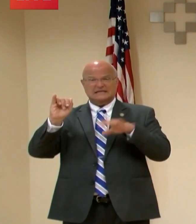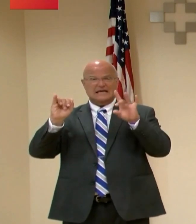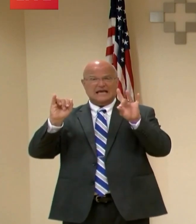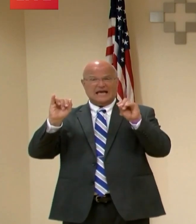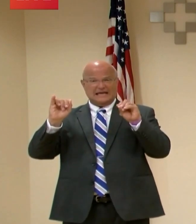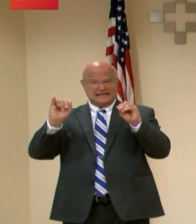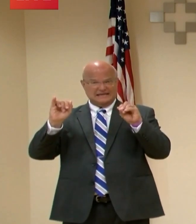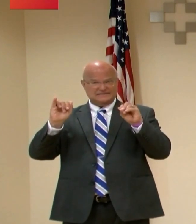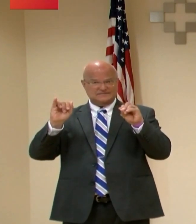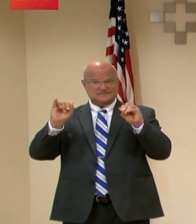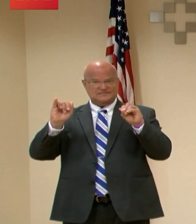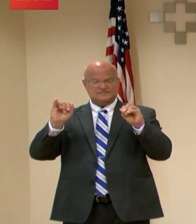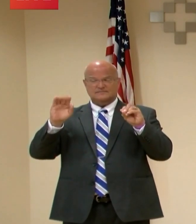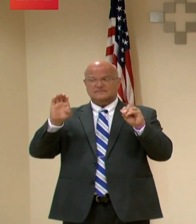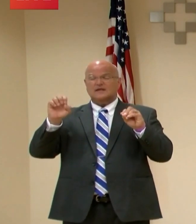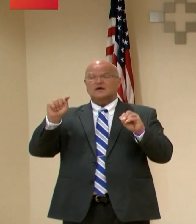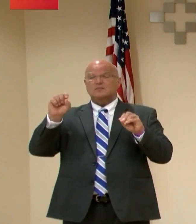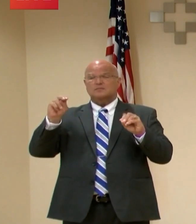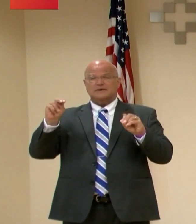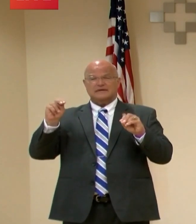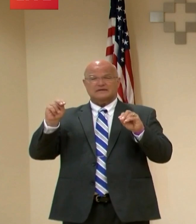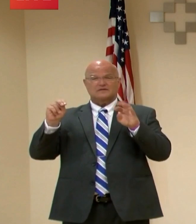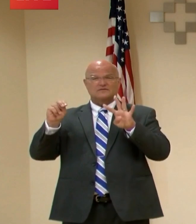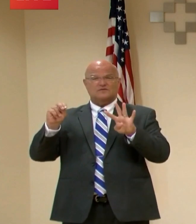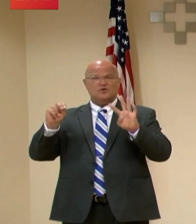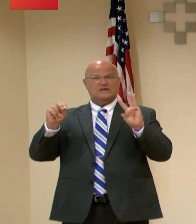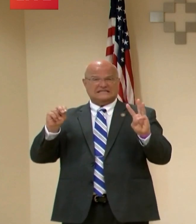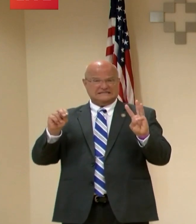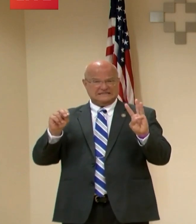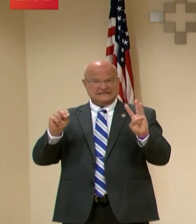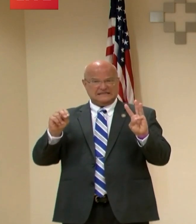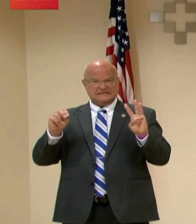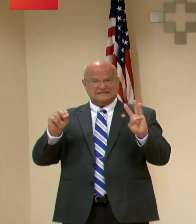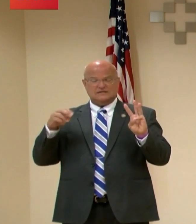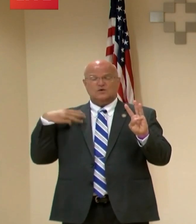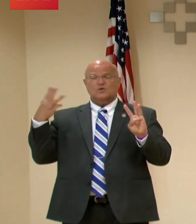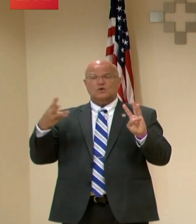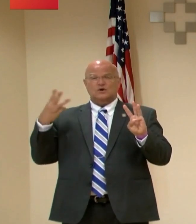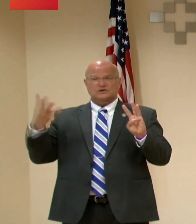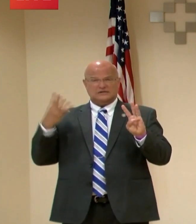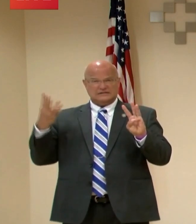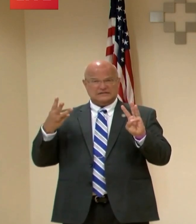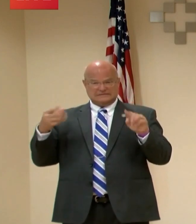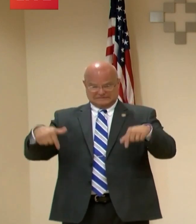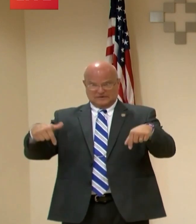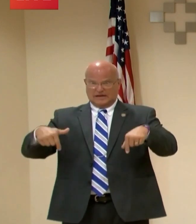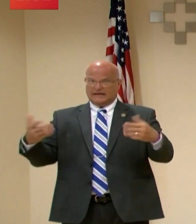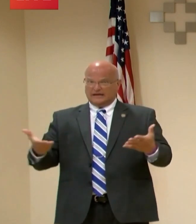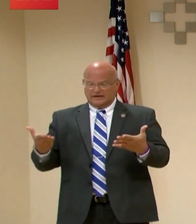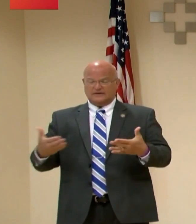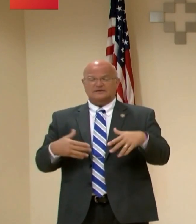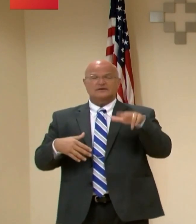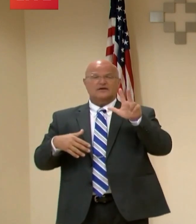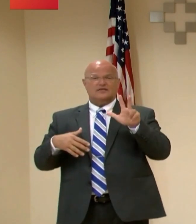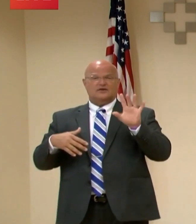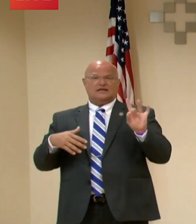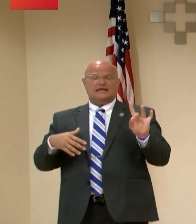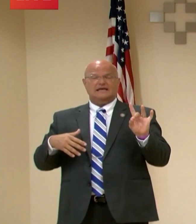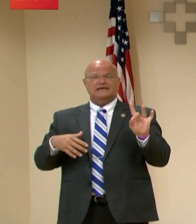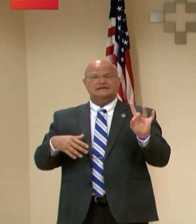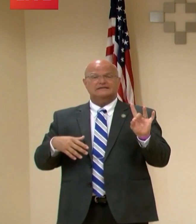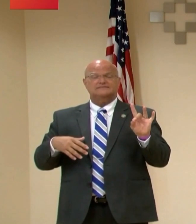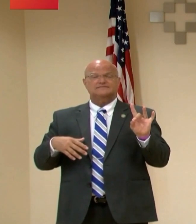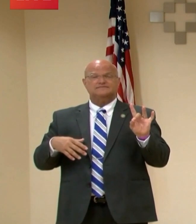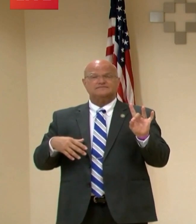80 new cases, Benton County with 46, Washington County right here 38